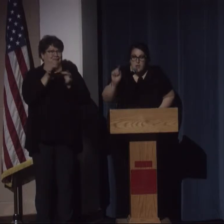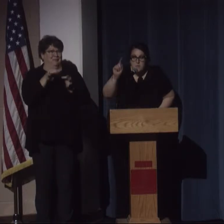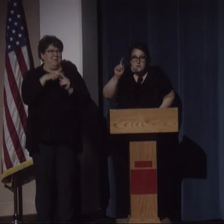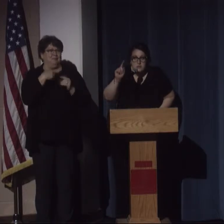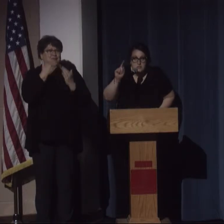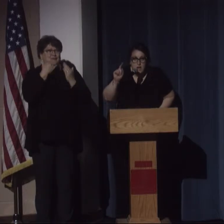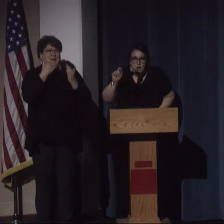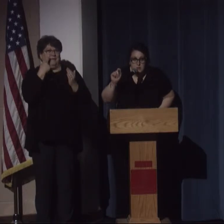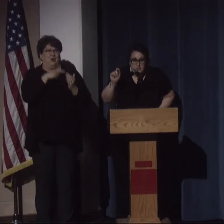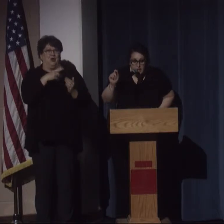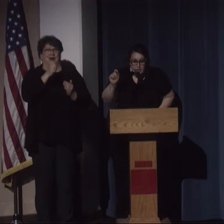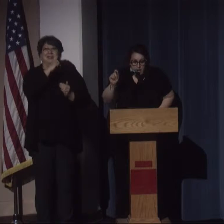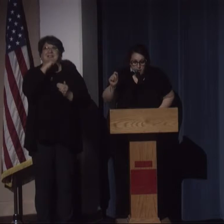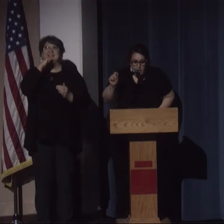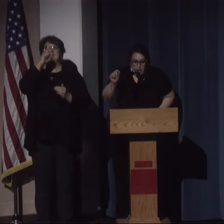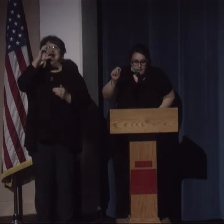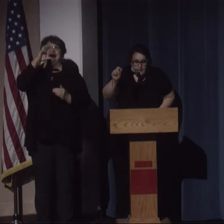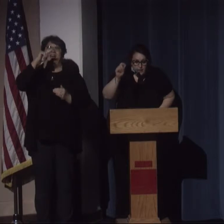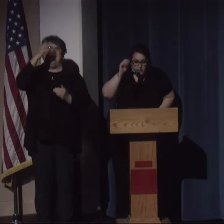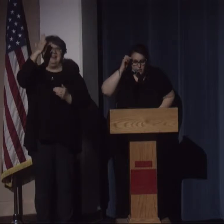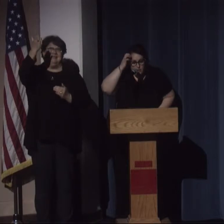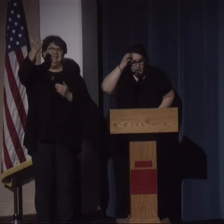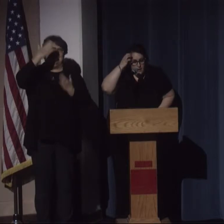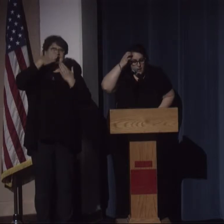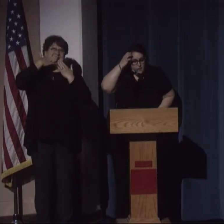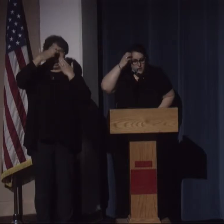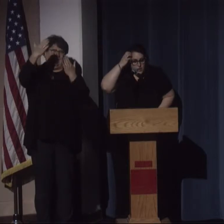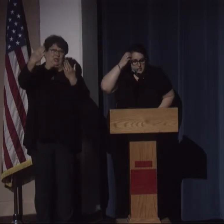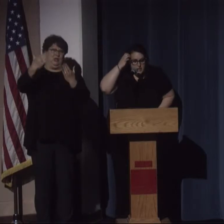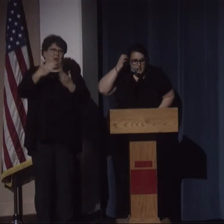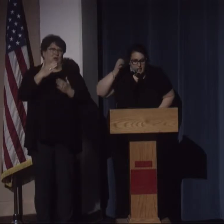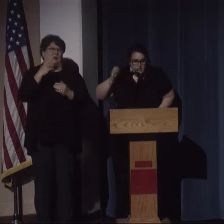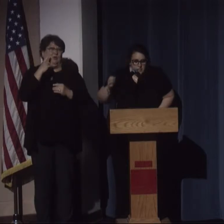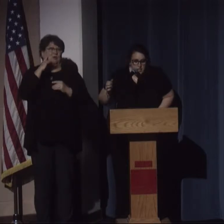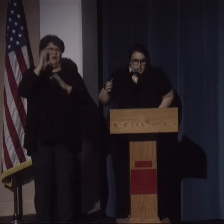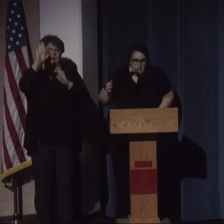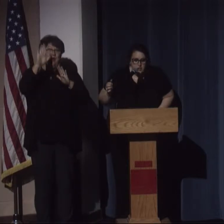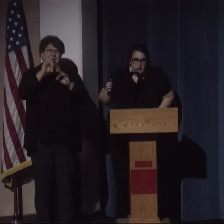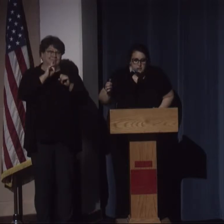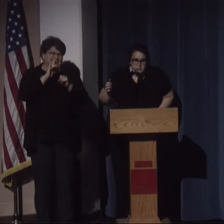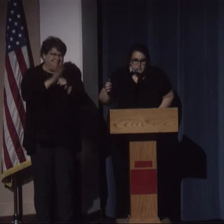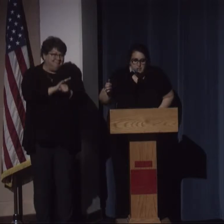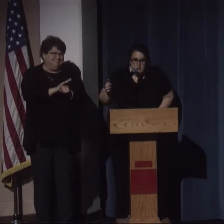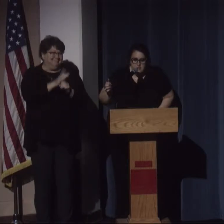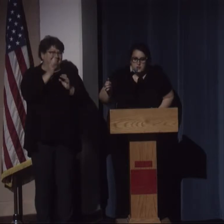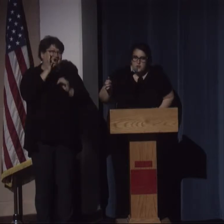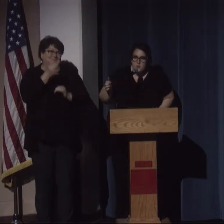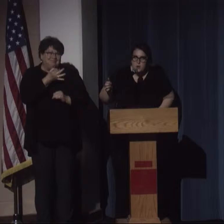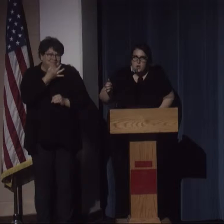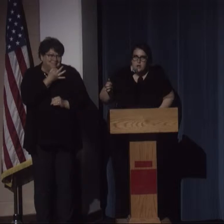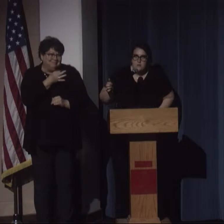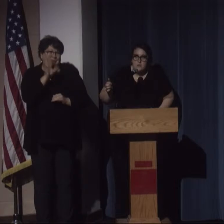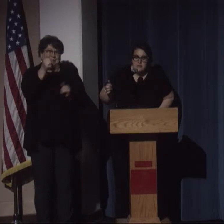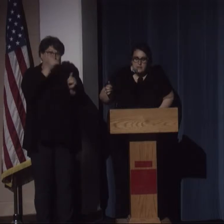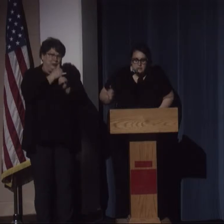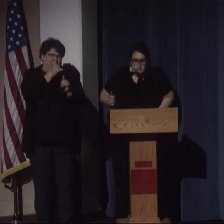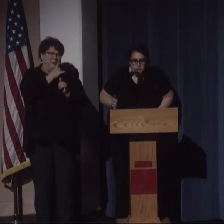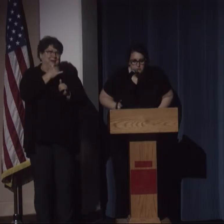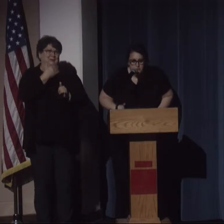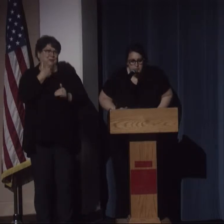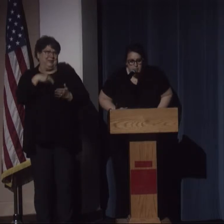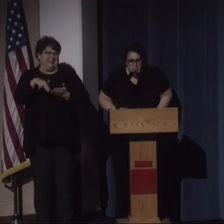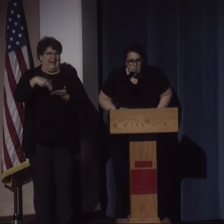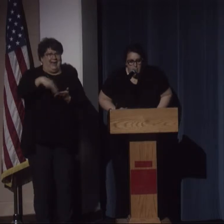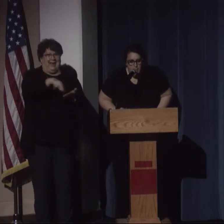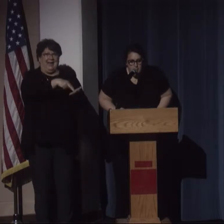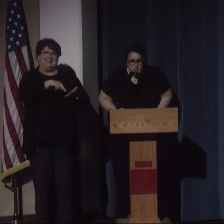her. Mr. Scott Botello, thank you for your dedication, your expertise, your humor, your sweet dance